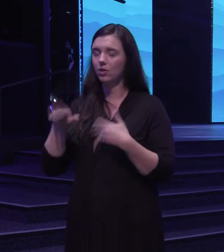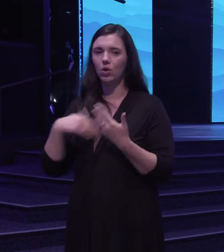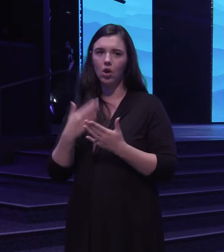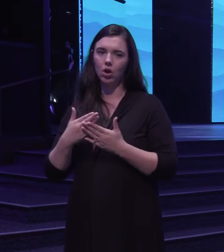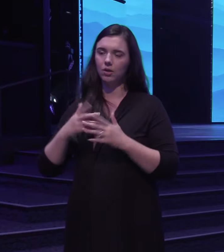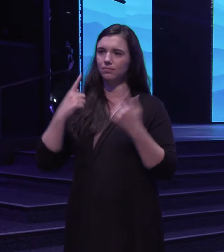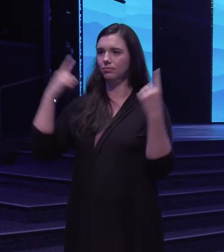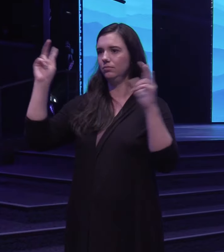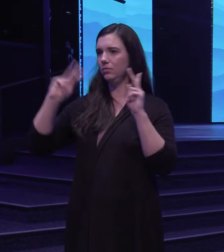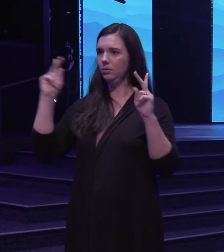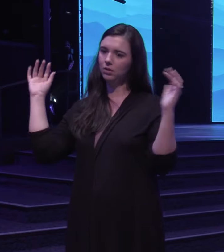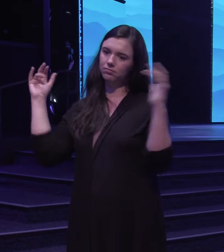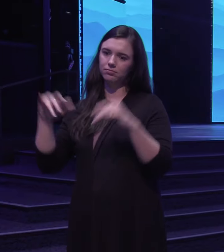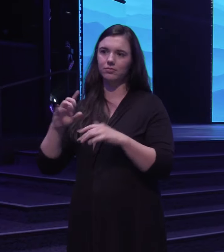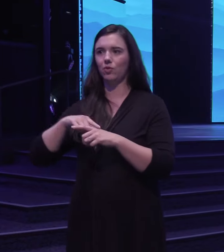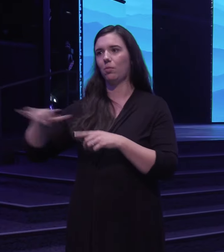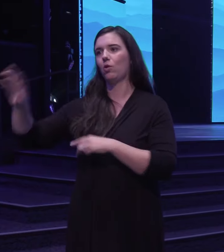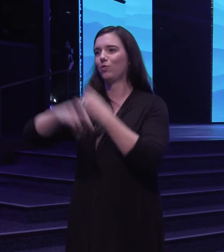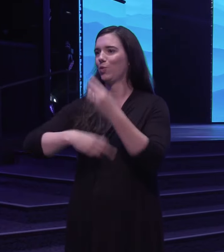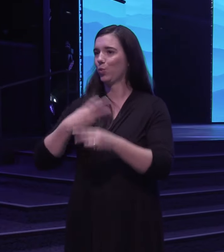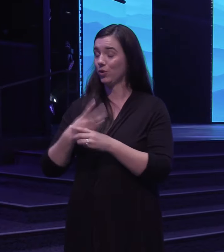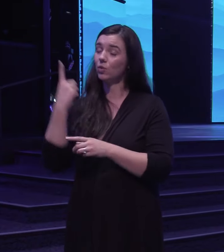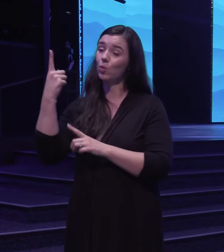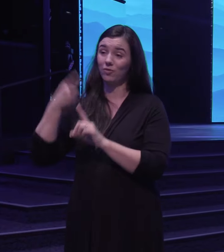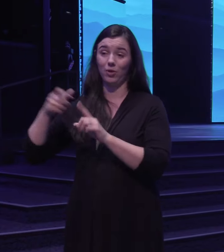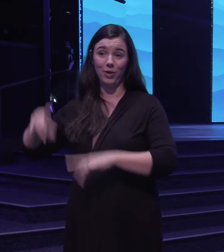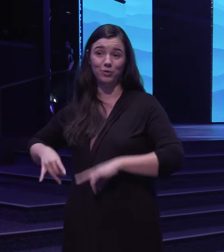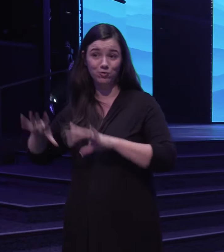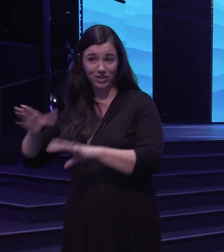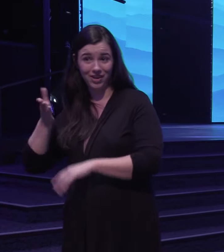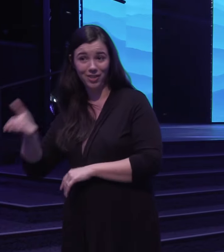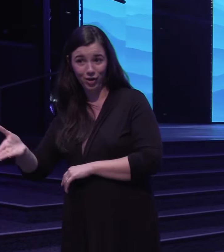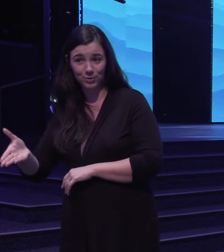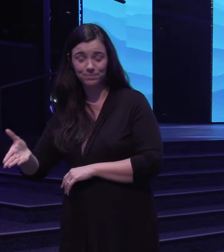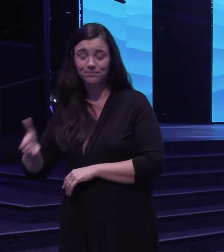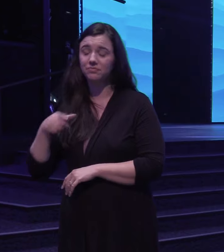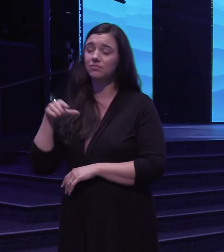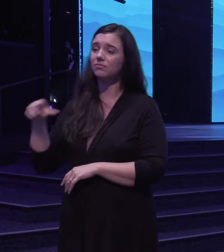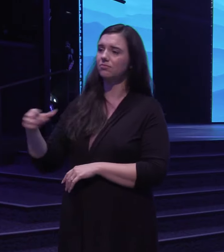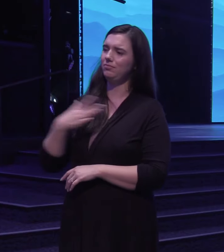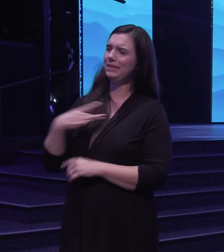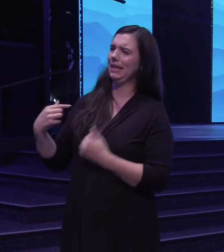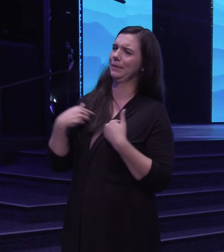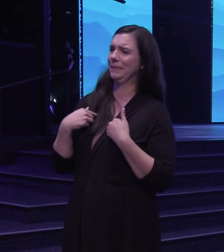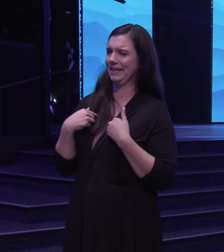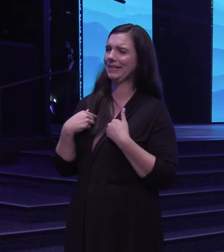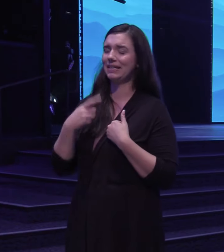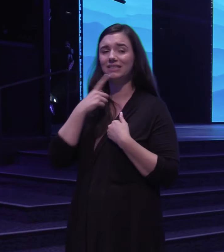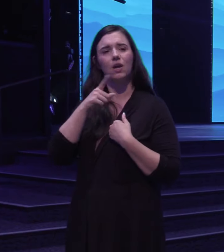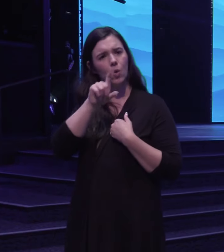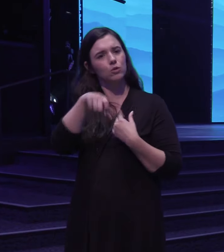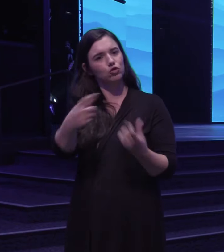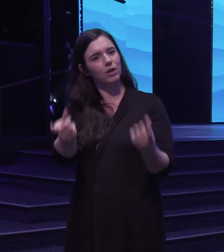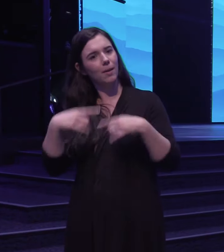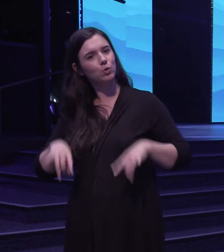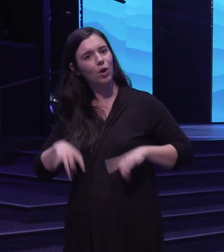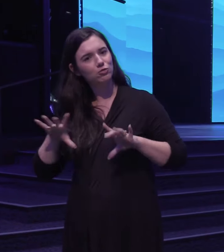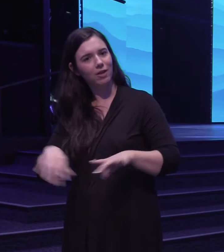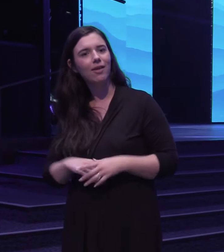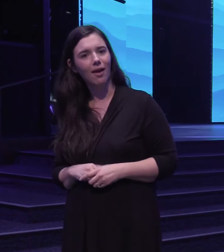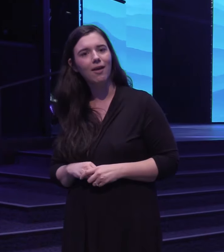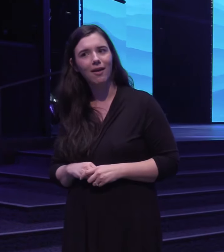wigs from around the world were there. One of the big wigs from Australia was there. He took a liking to me. And he said, you should come to